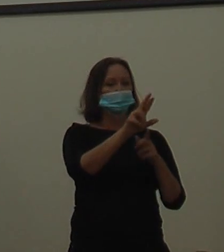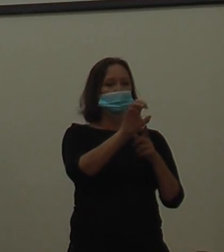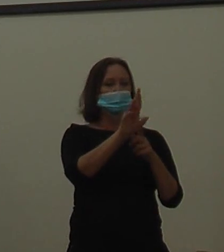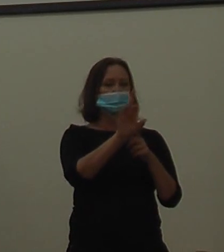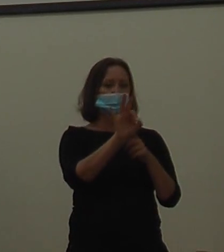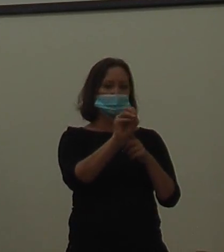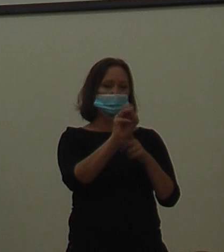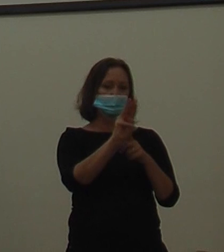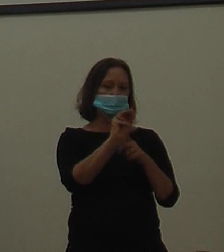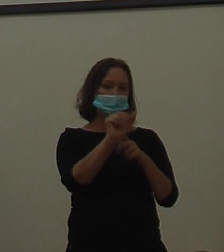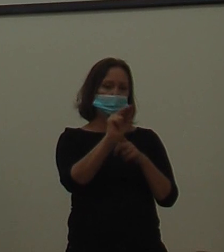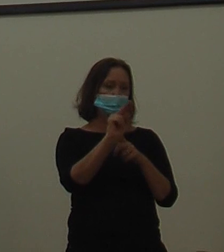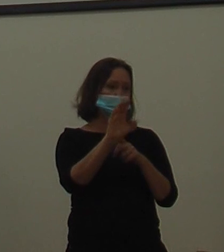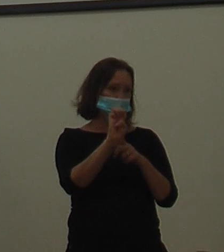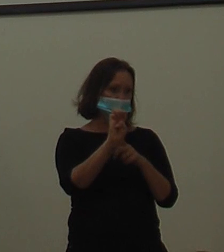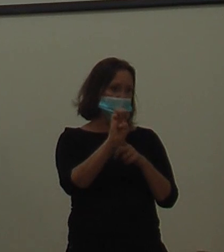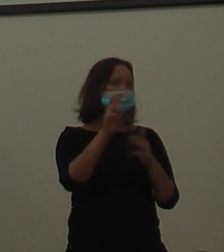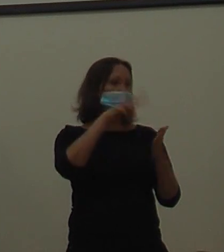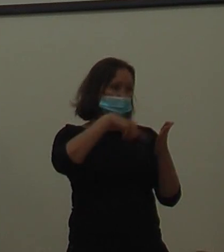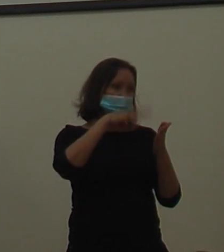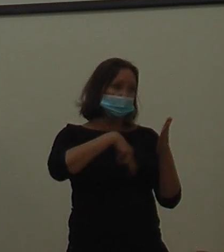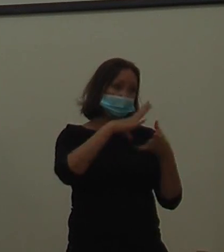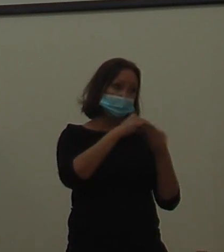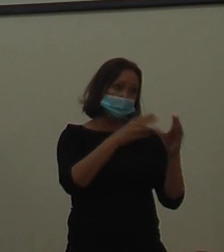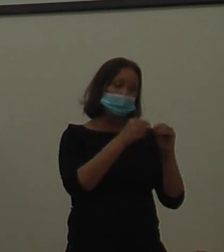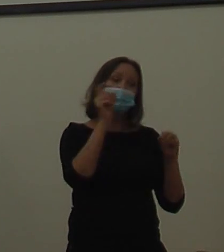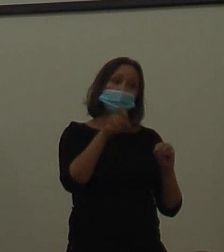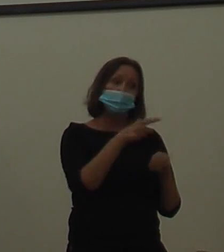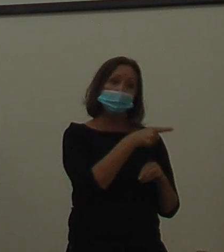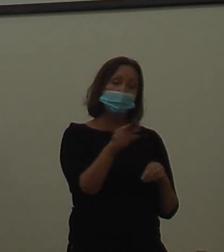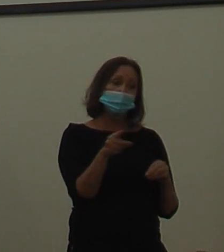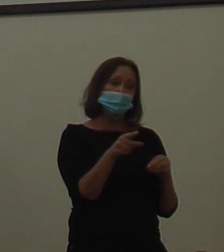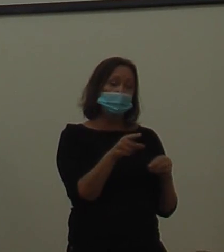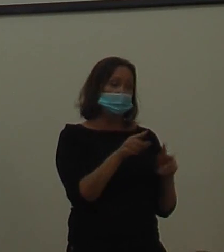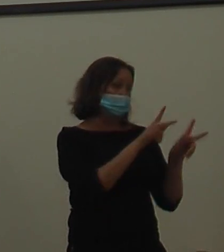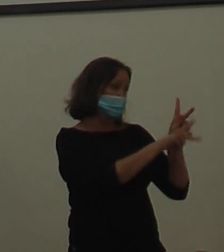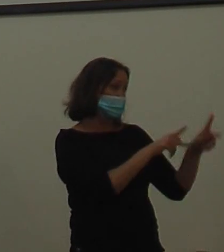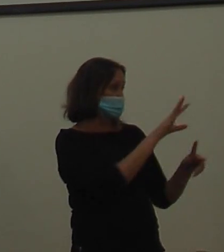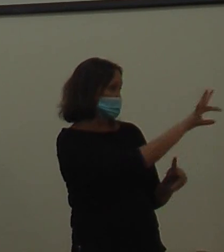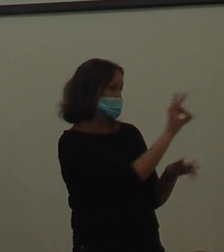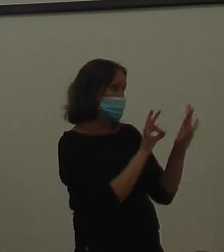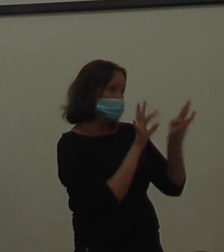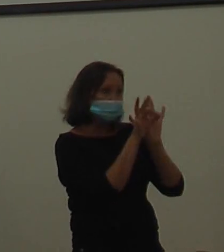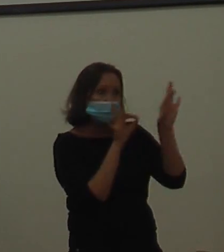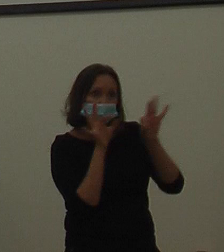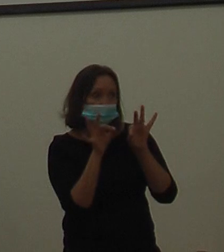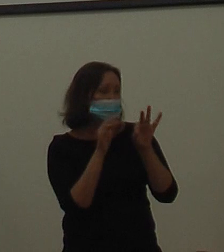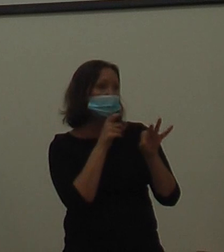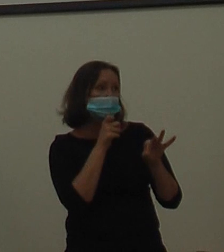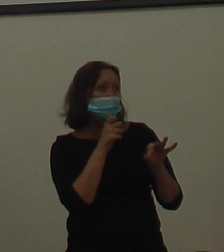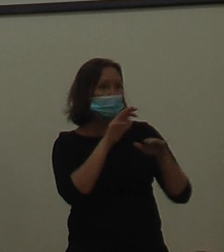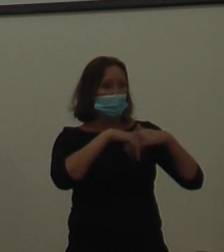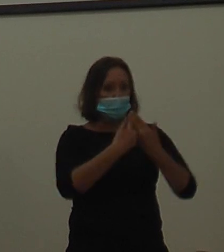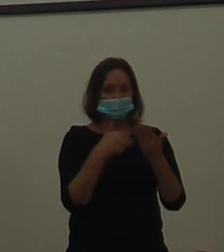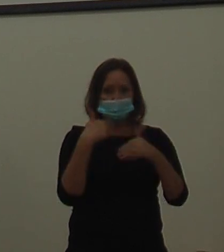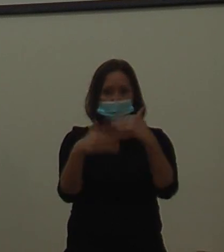don't have time for all of it, about how he selected his men and how these things took place.